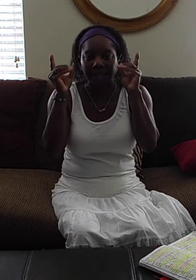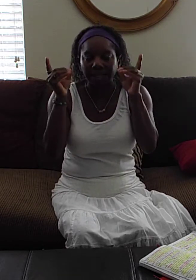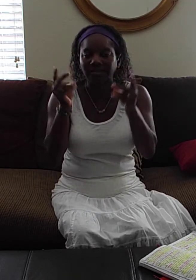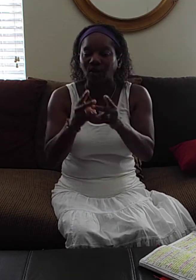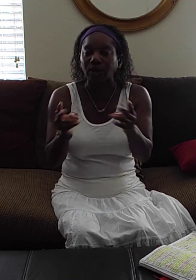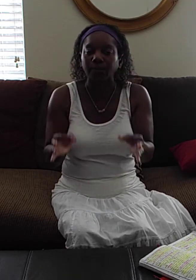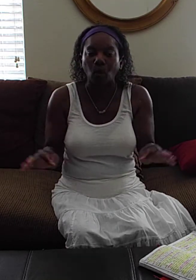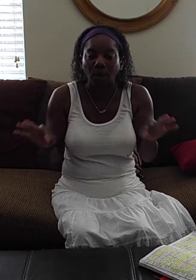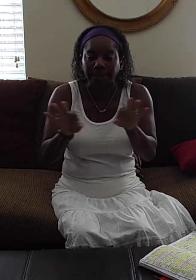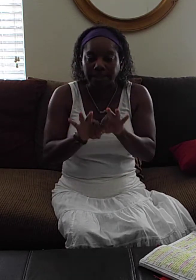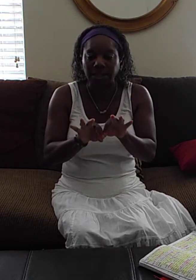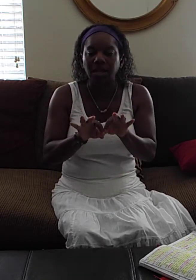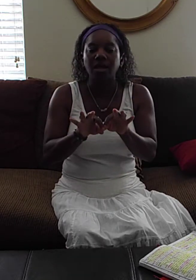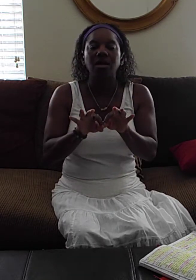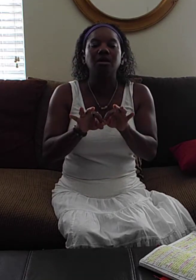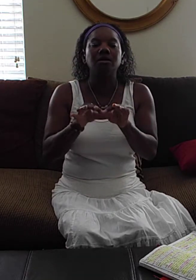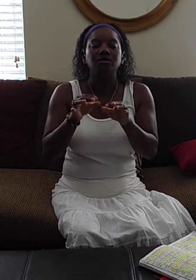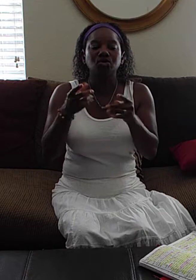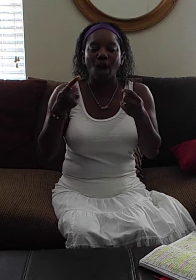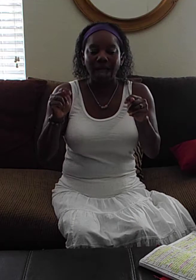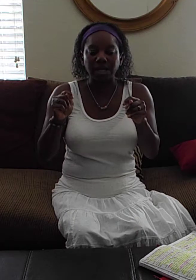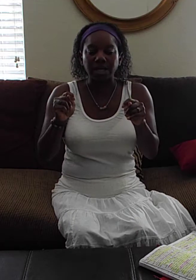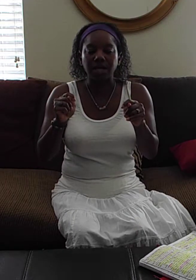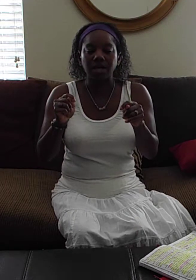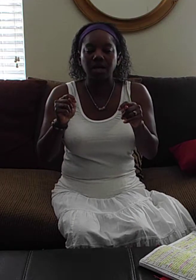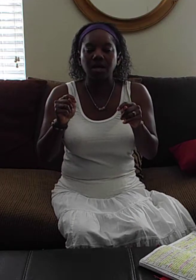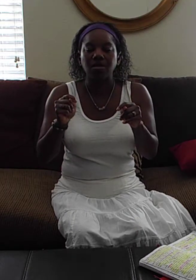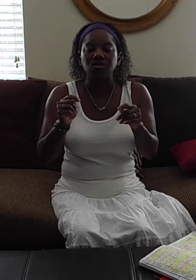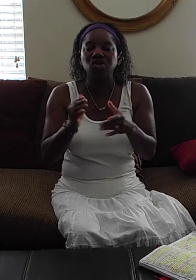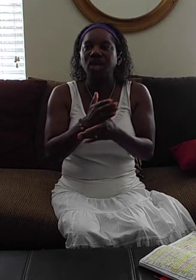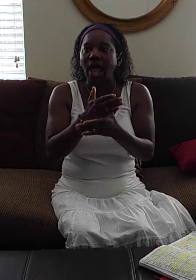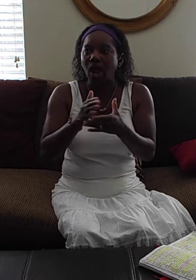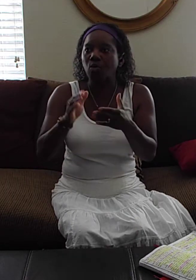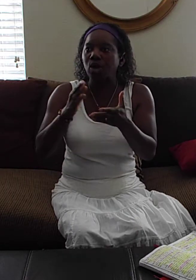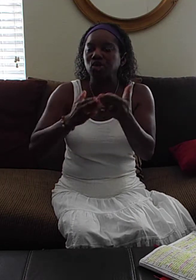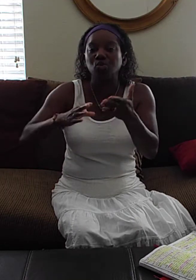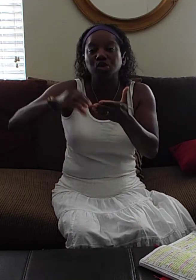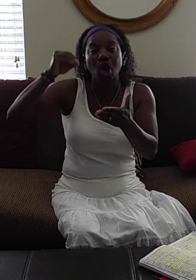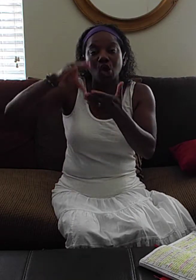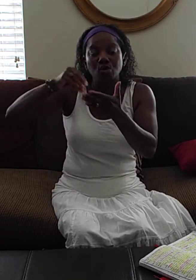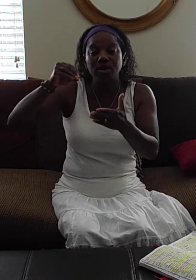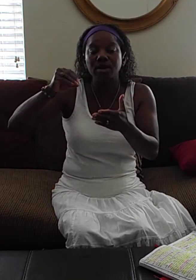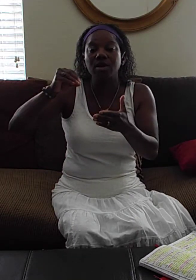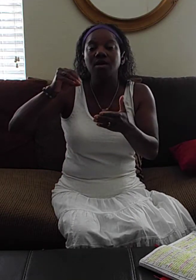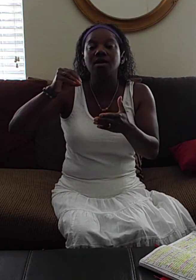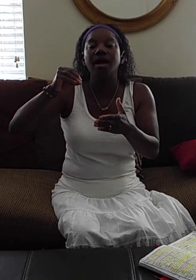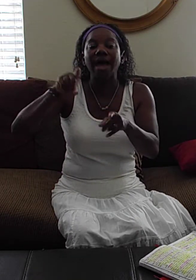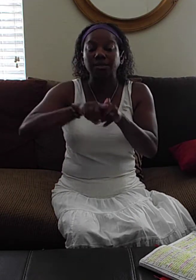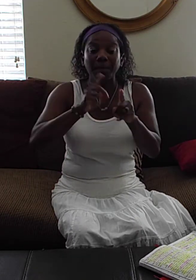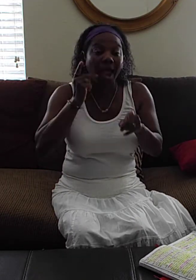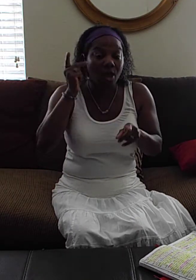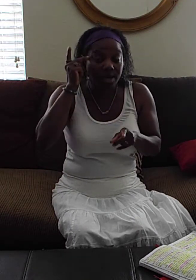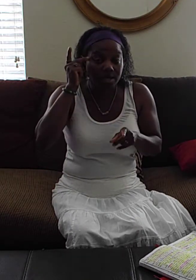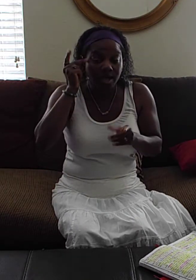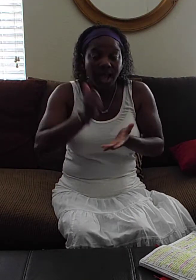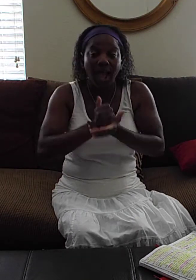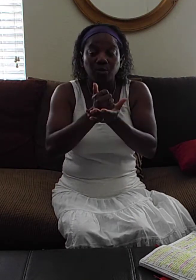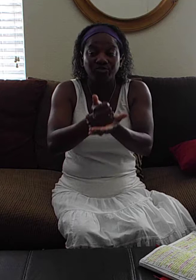It's very important. Try to share what you learn as a parent. Help them